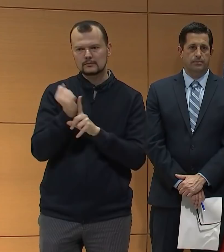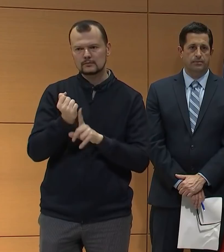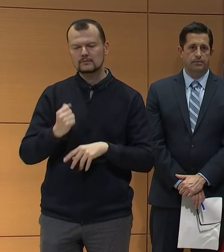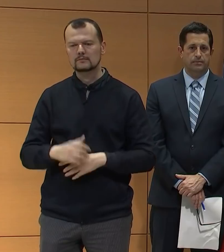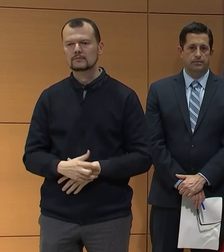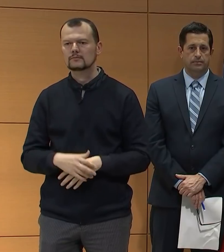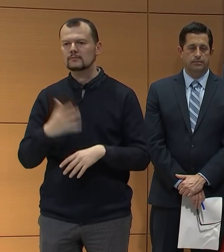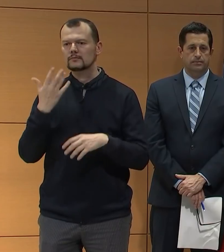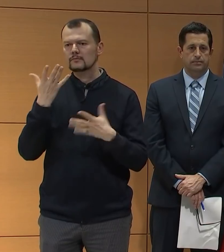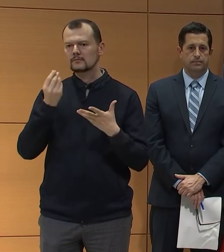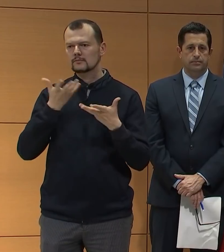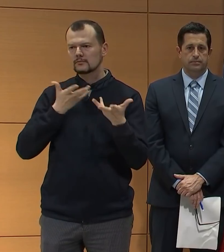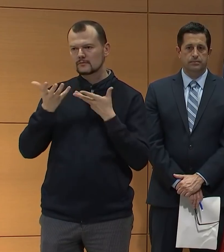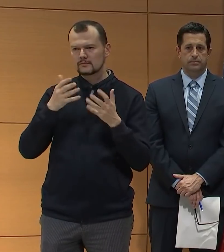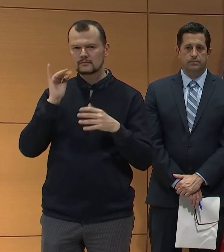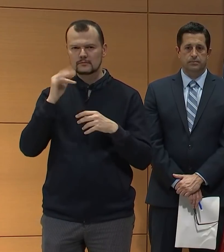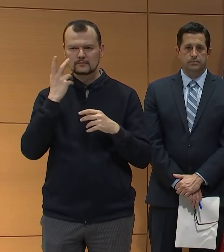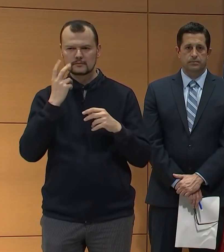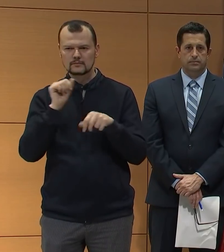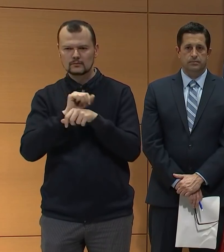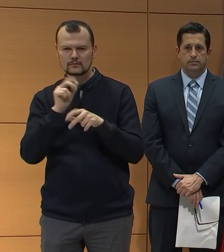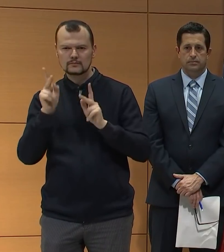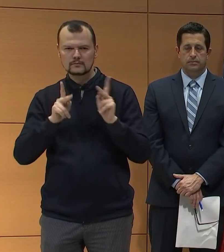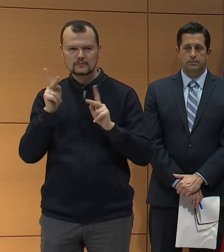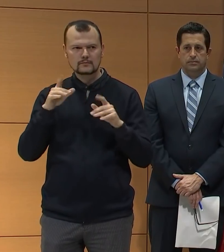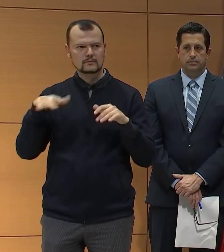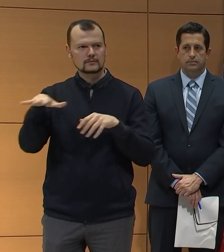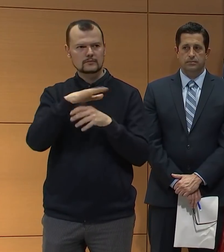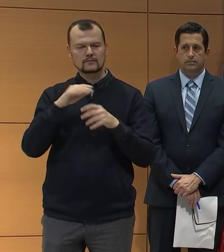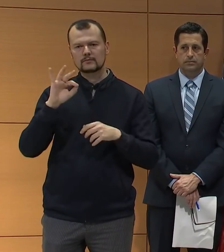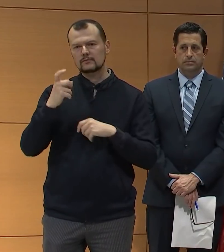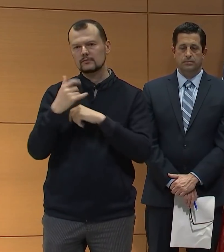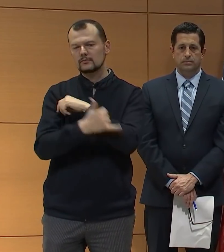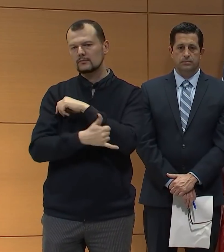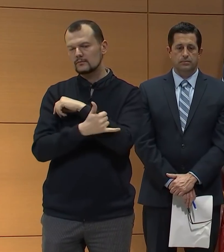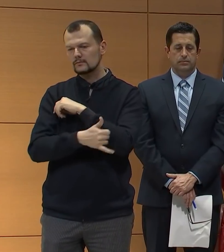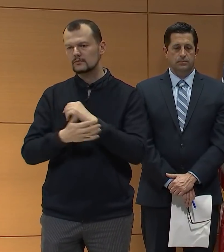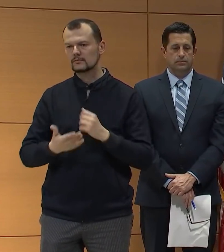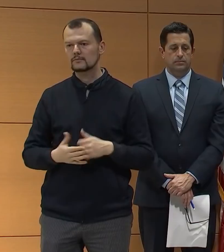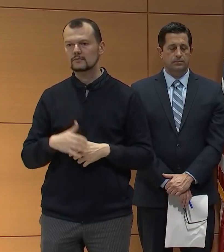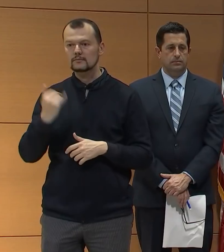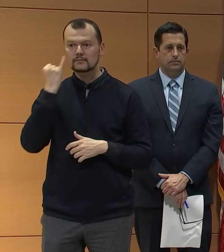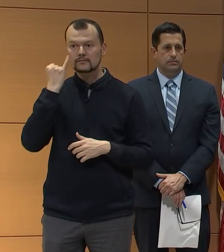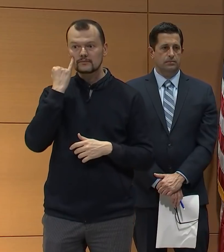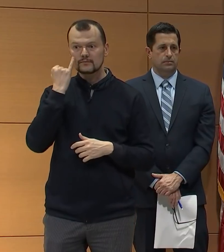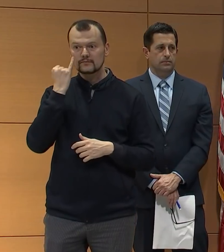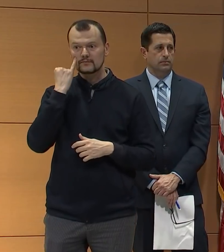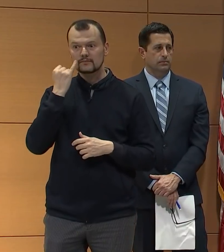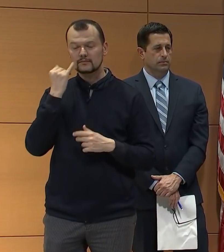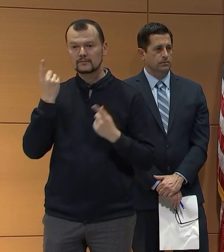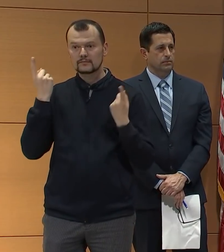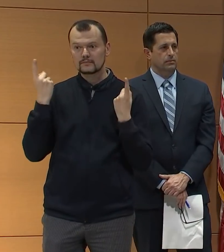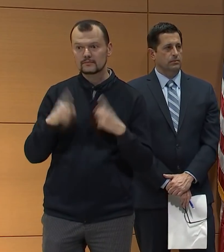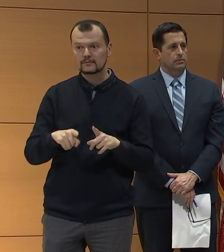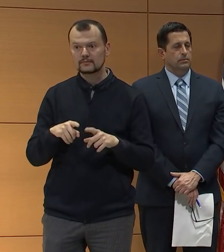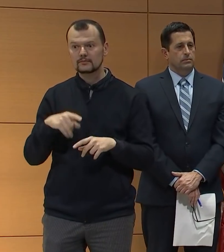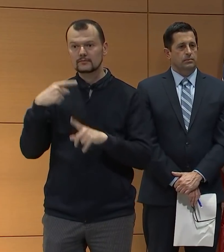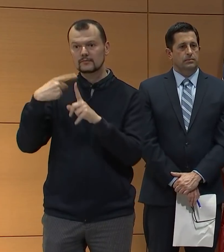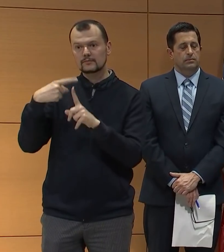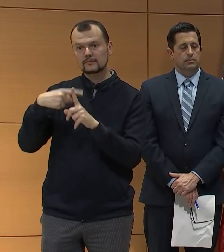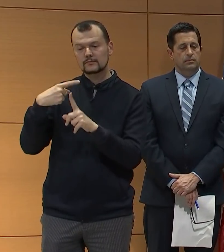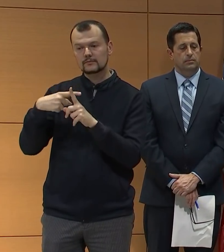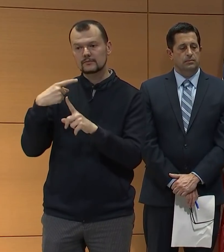latest information. And they have informed us that if we were to have a positive response,